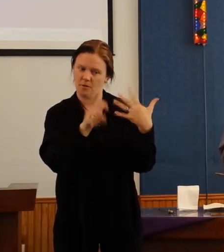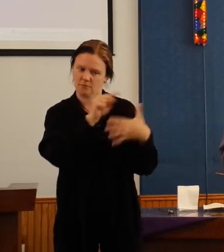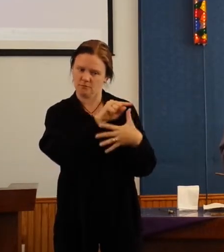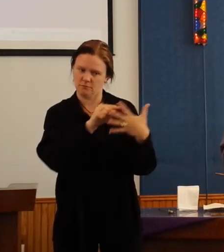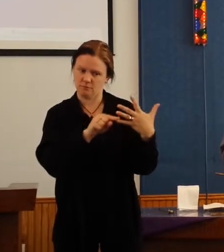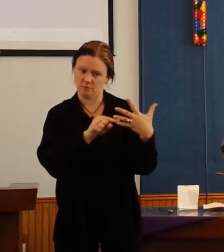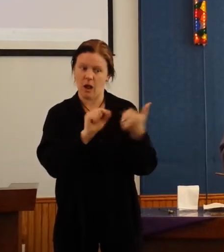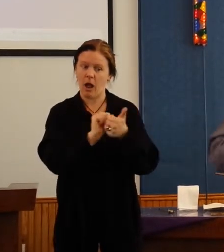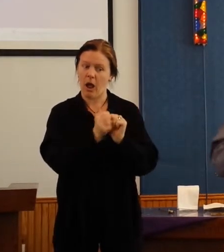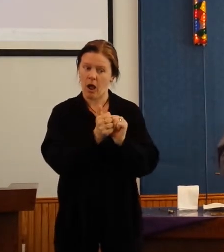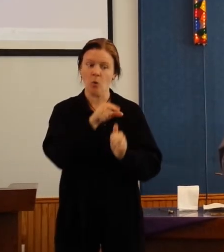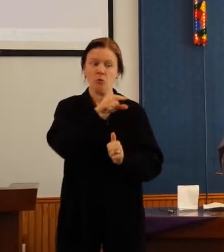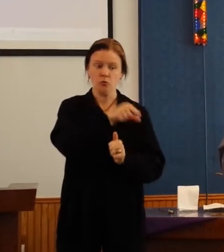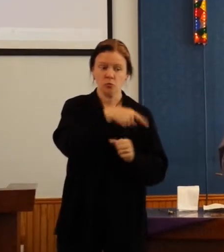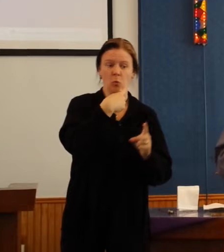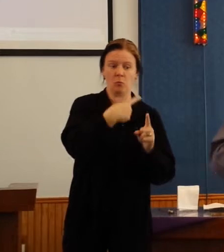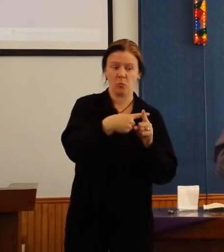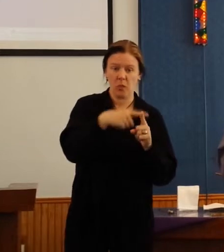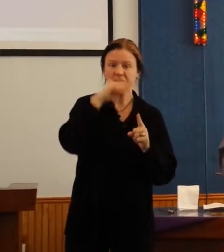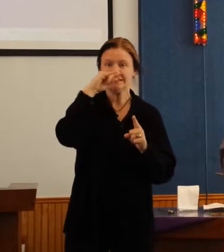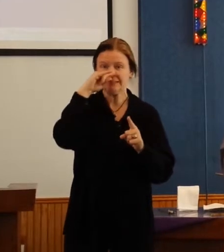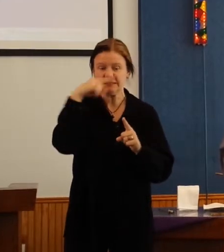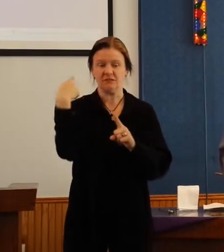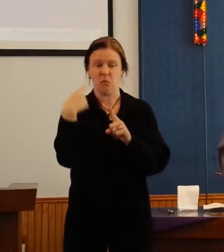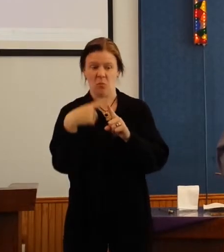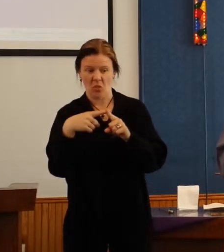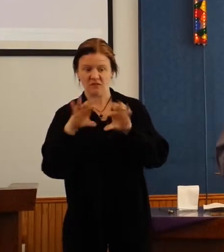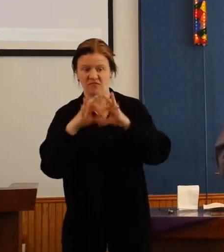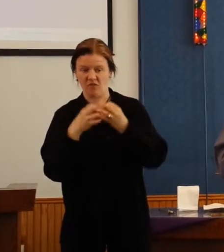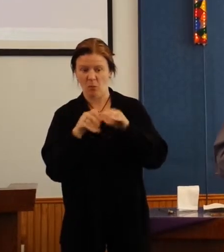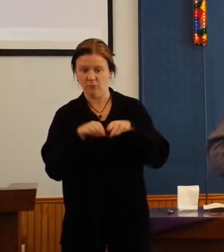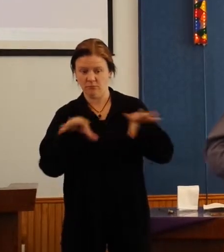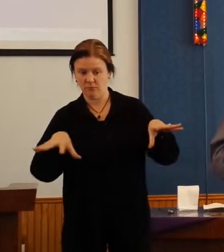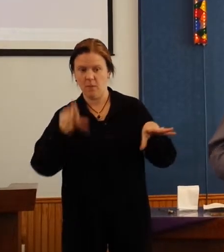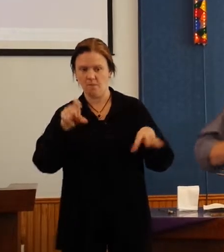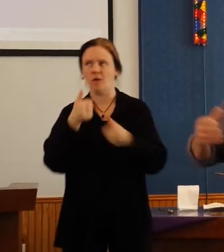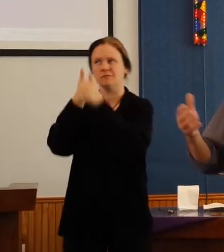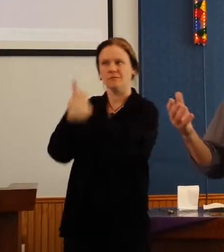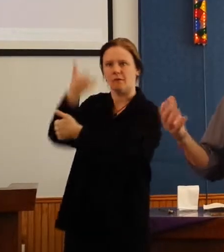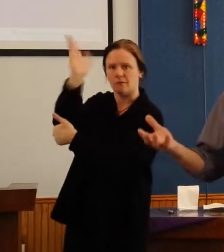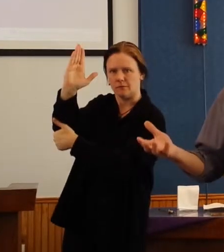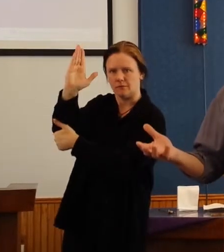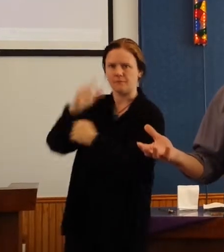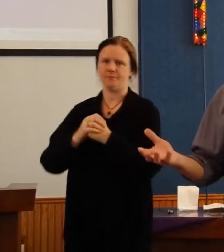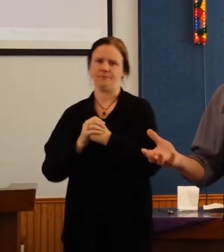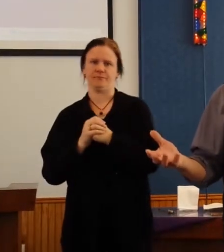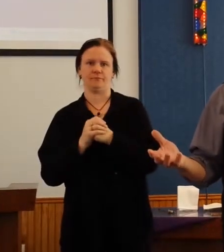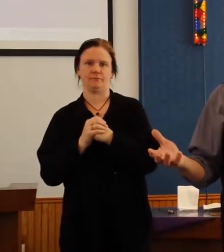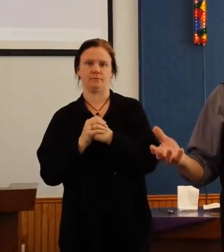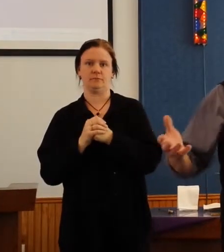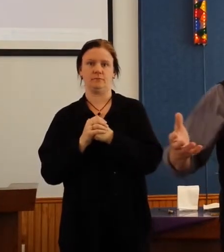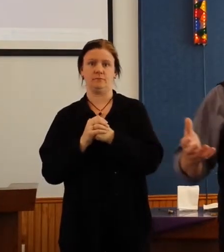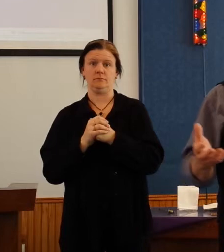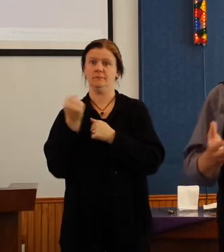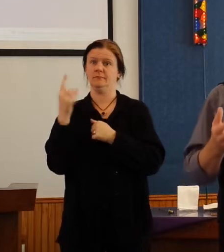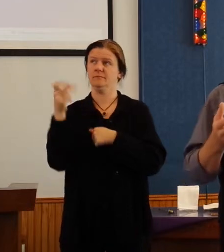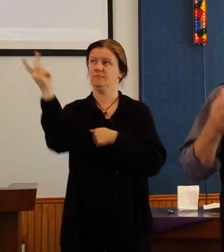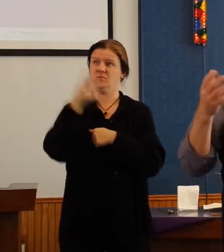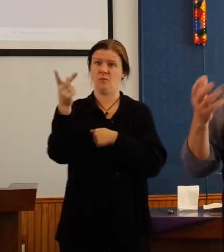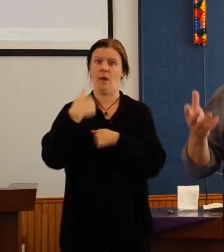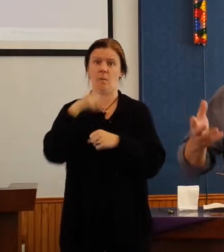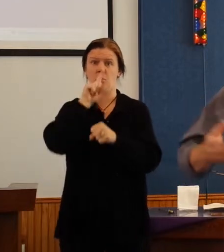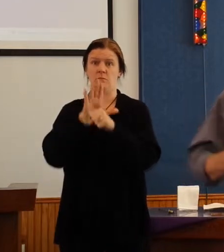being faithful to God for the life of the covenant. Well, since this is an everlasting covenant, forever and